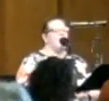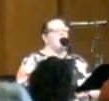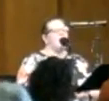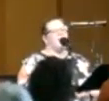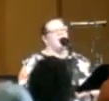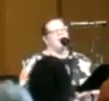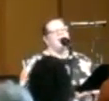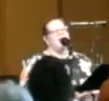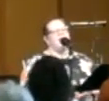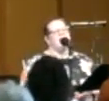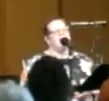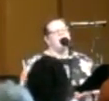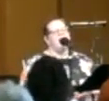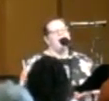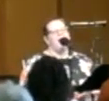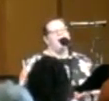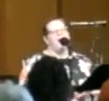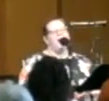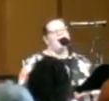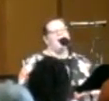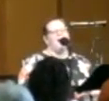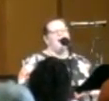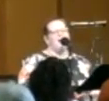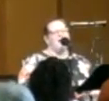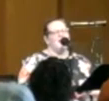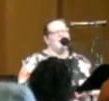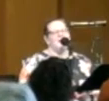I'm gonna keep on